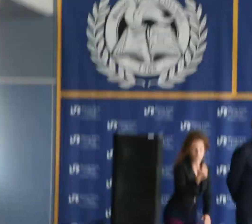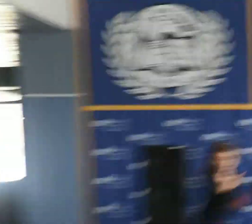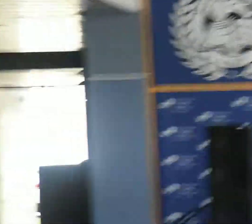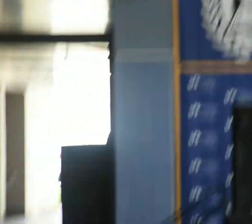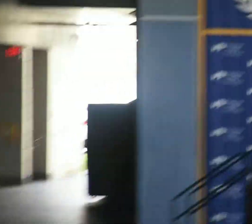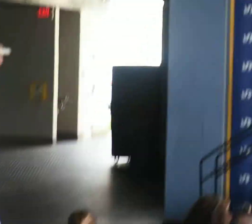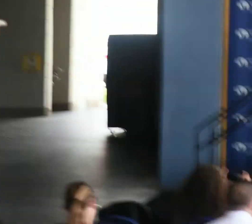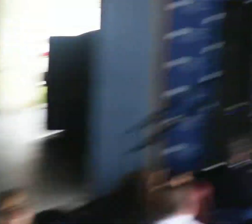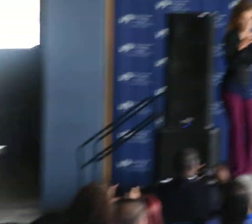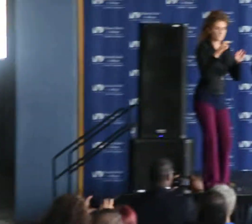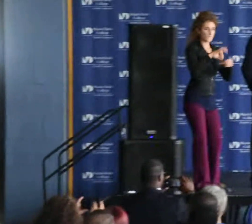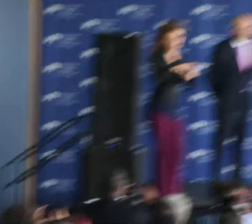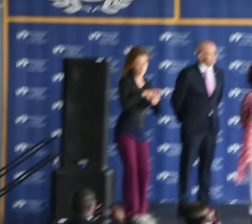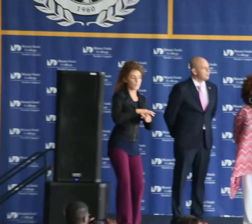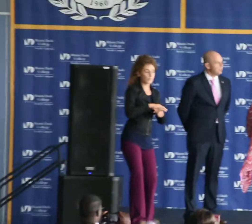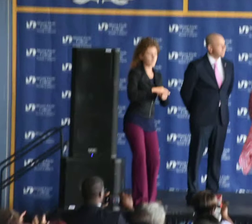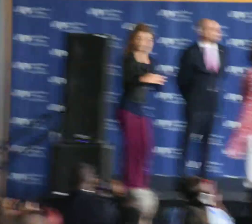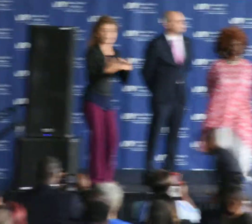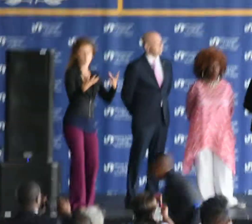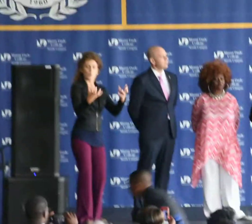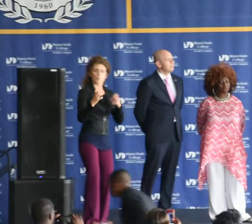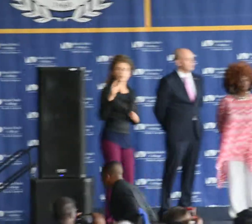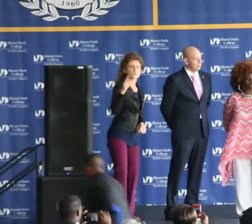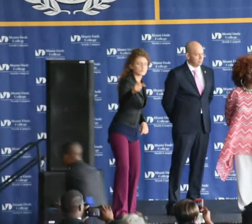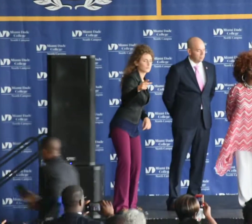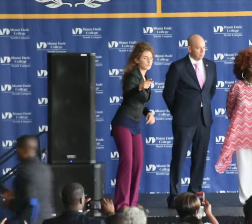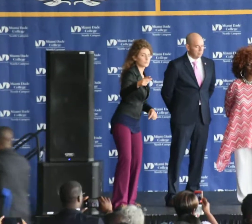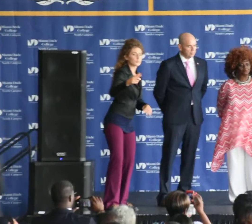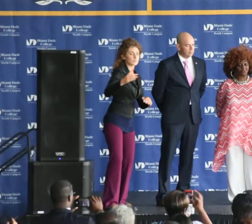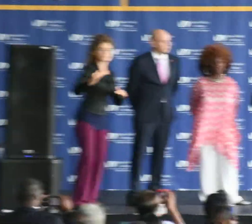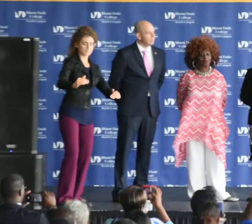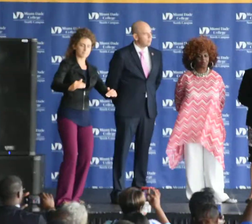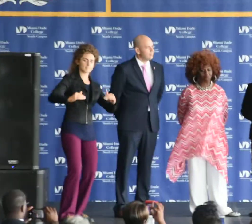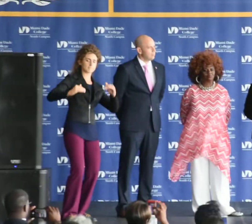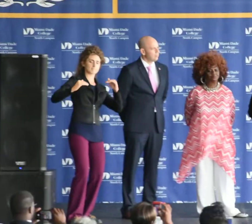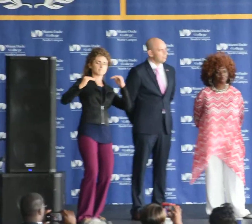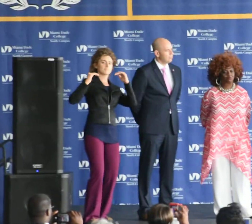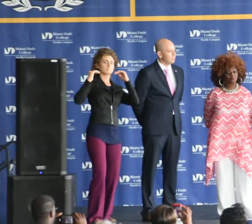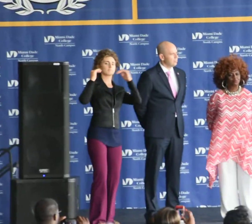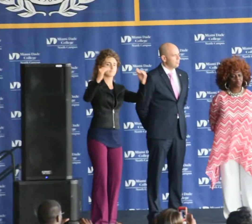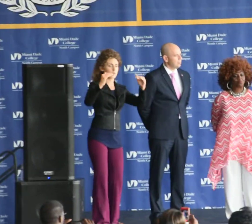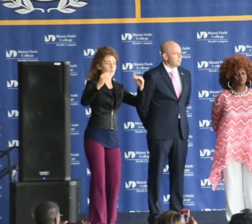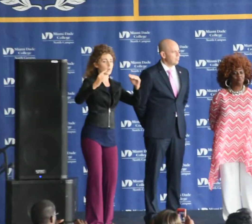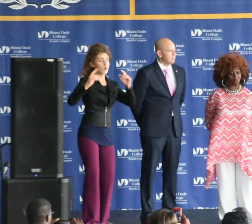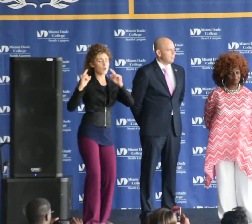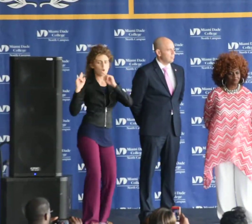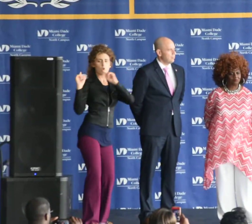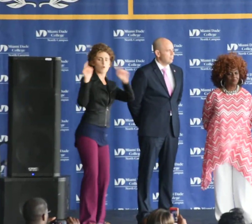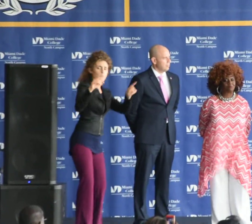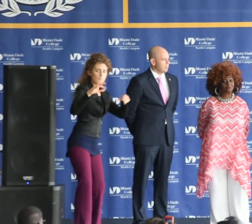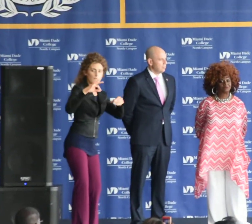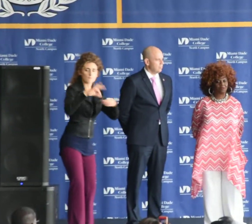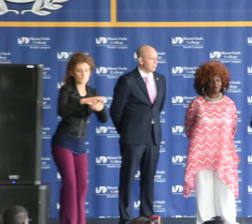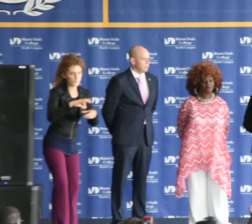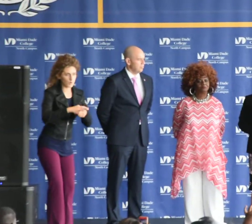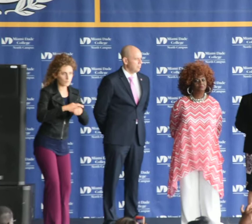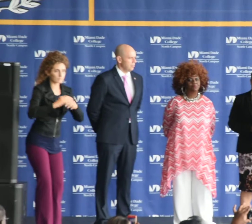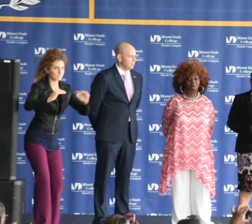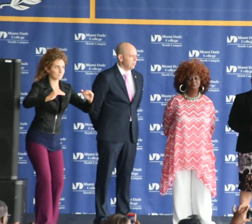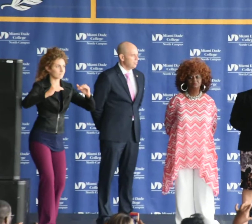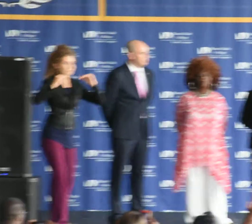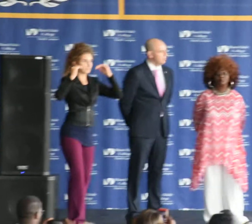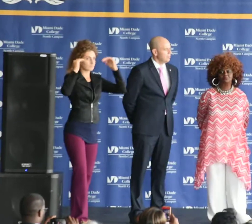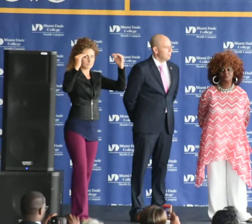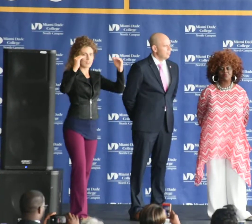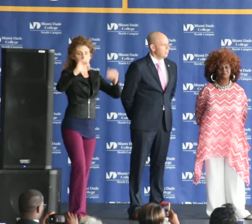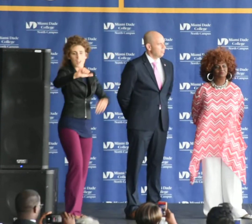We thank you for that. But we want you to take the next step. Yeah, we should win and check it up, but I don't get out of vote. We want to take it to another level and